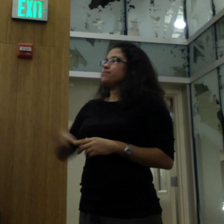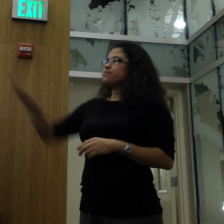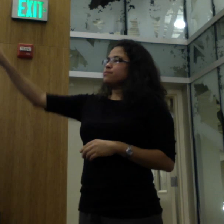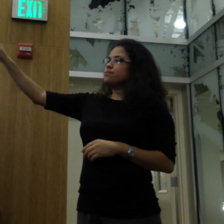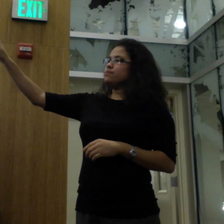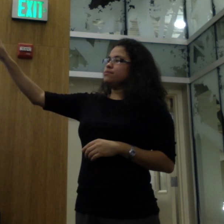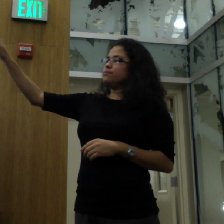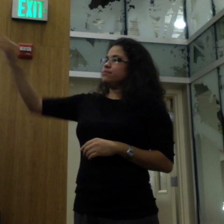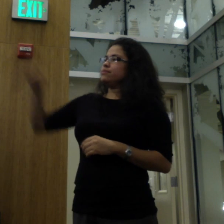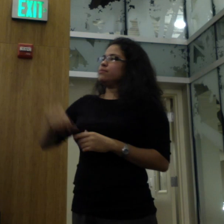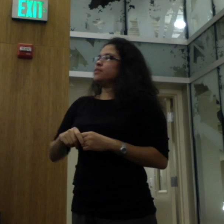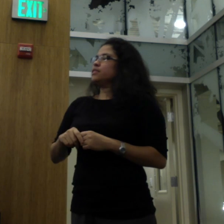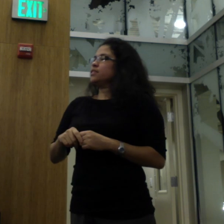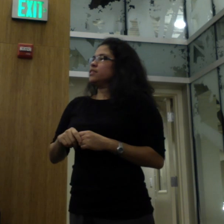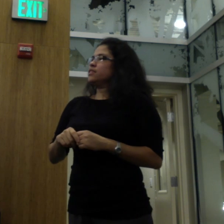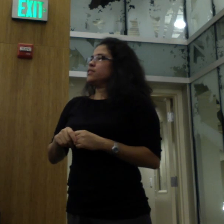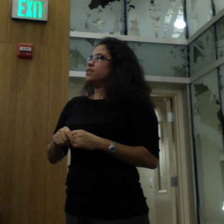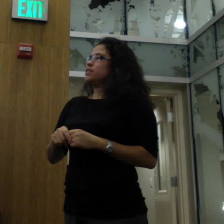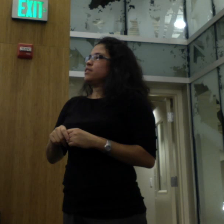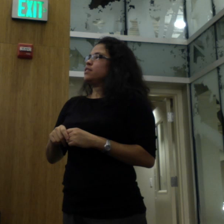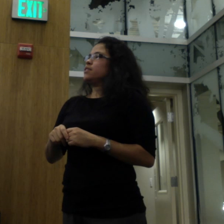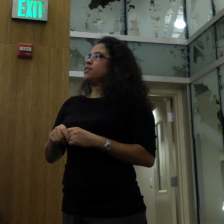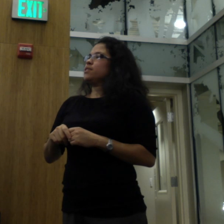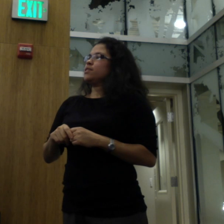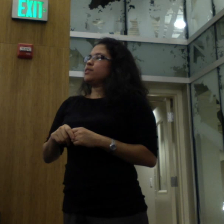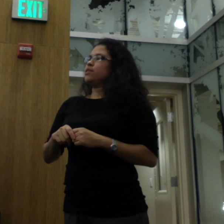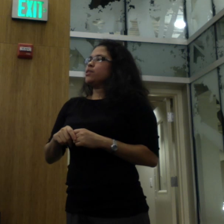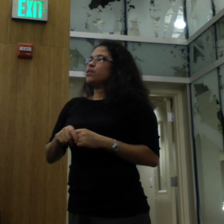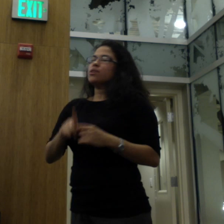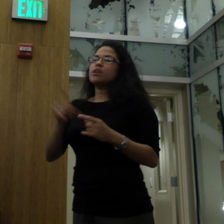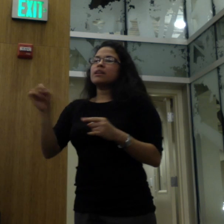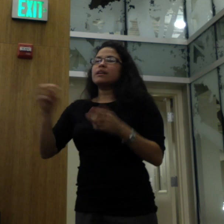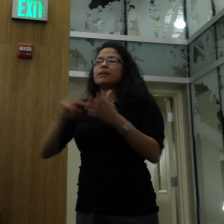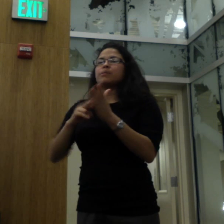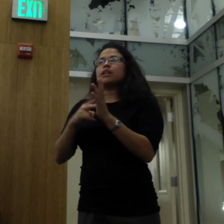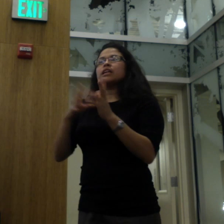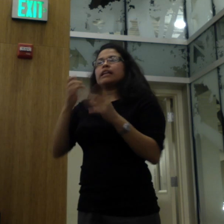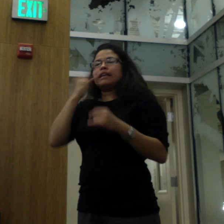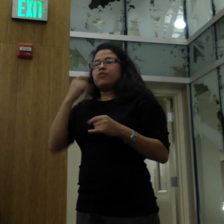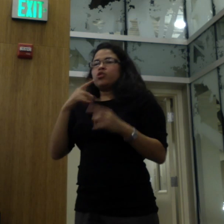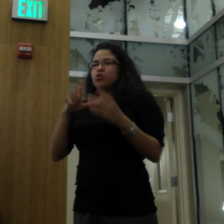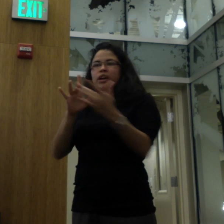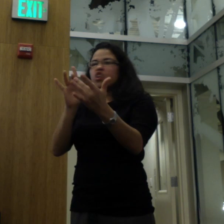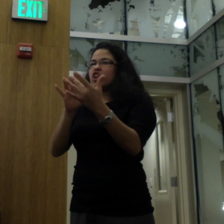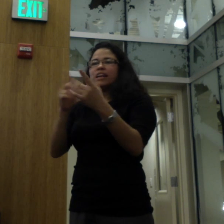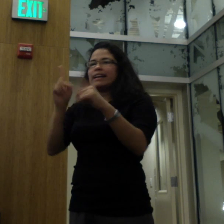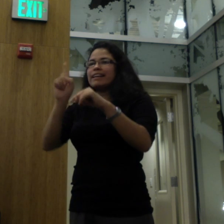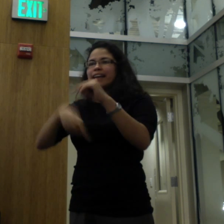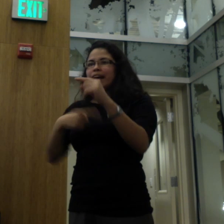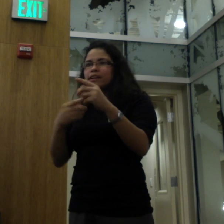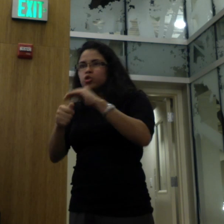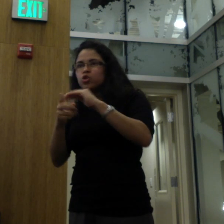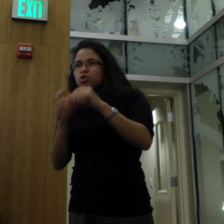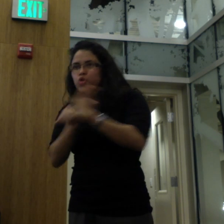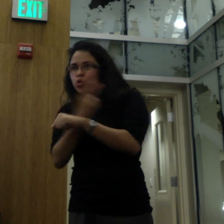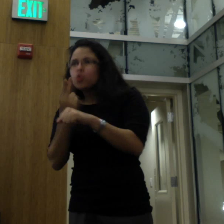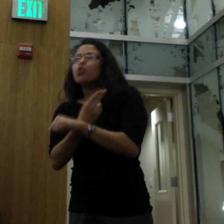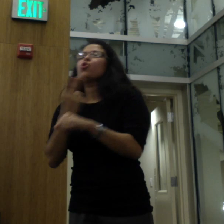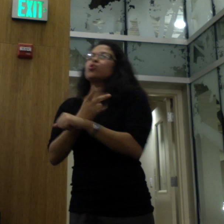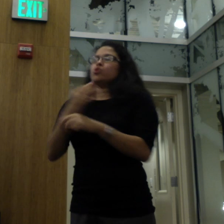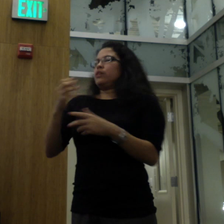disasters. What would you do in a situation where you didn't have access to all of the electronics?